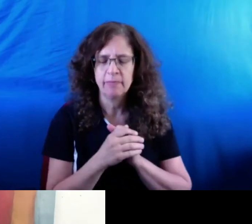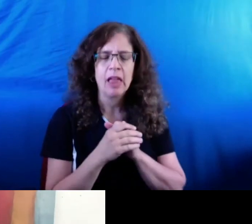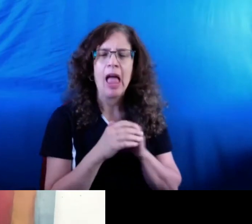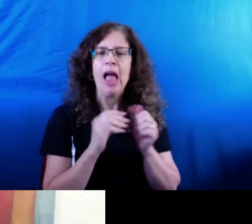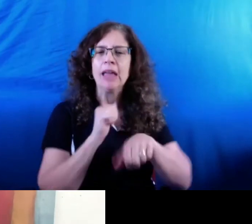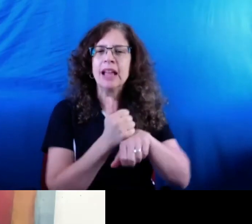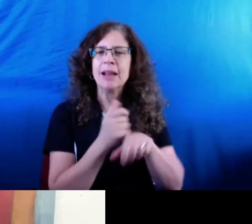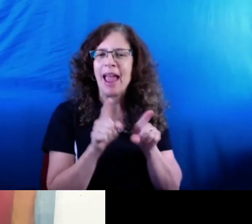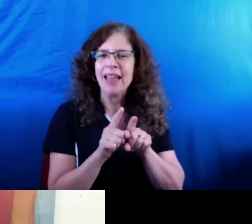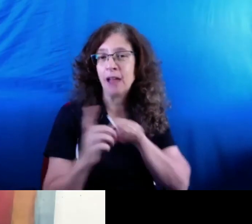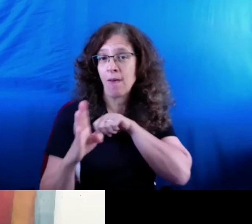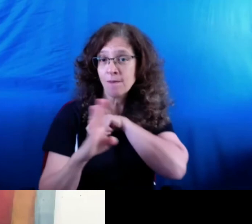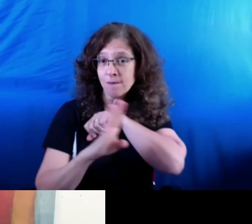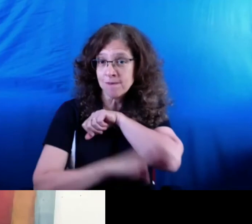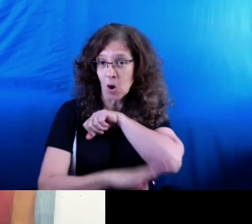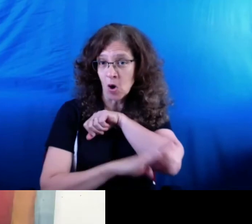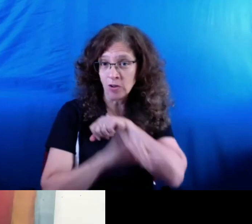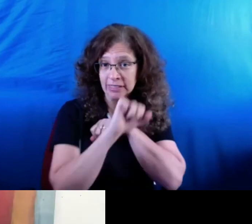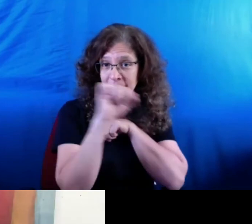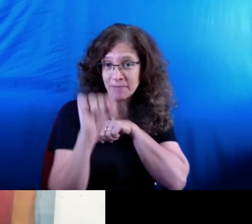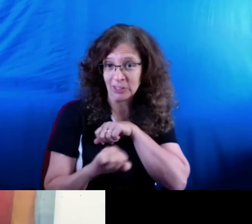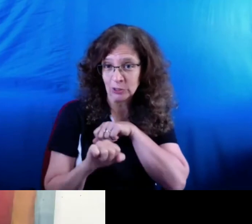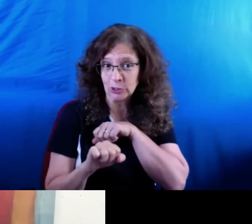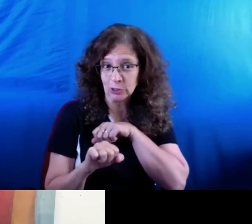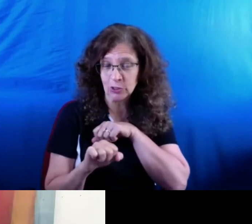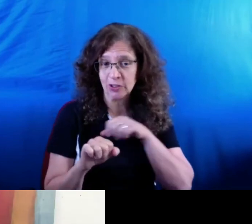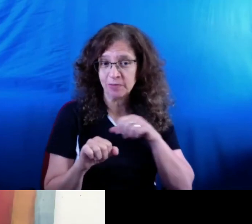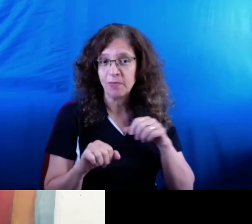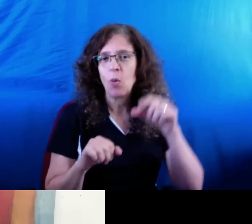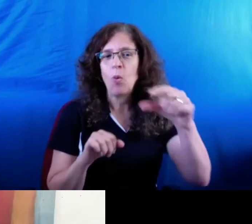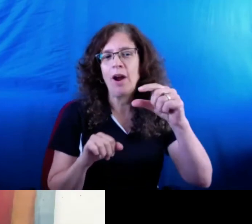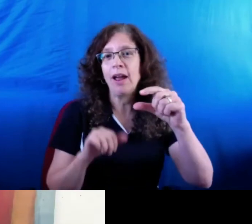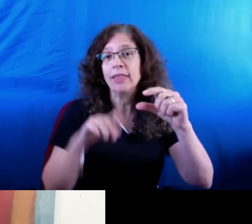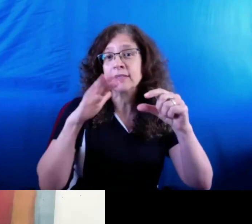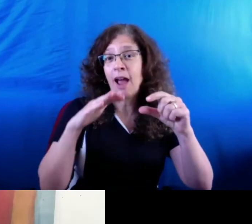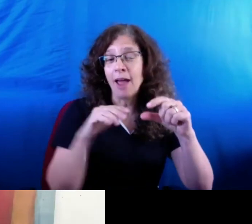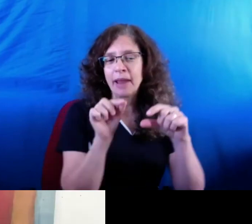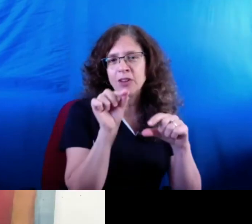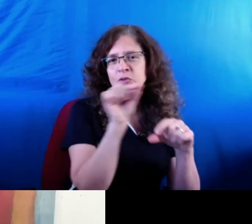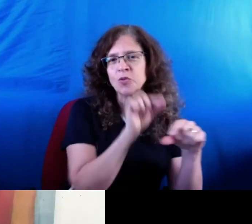their scores, and it was set up as the fall semester.